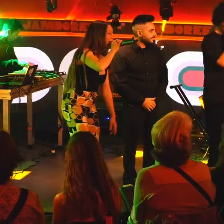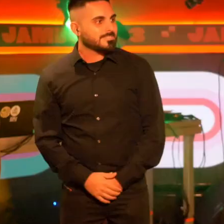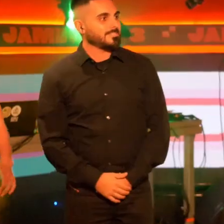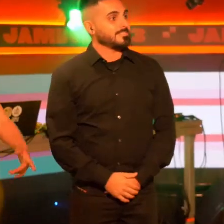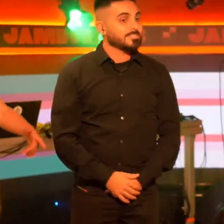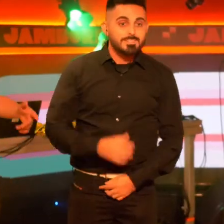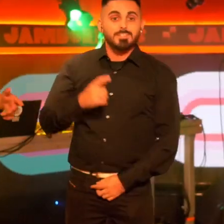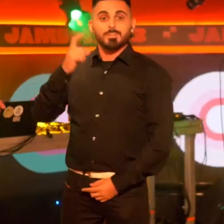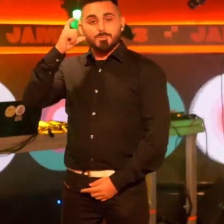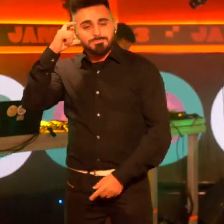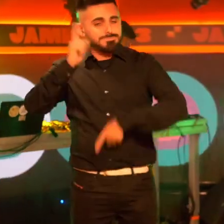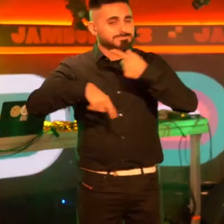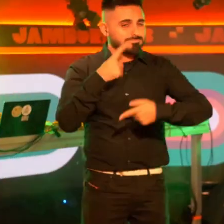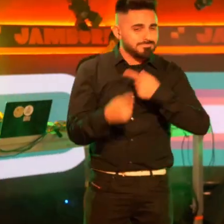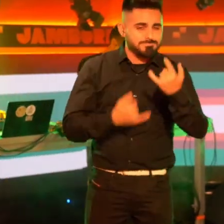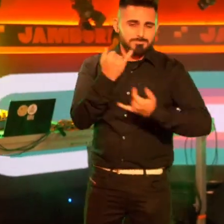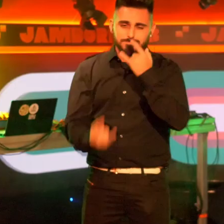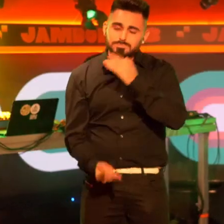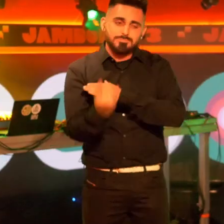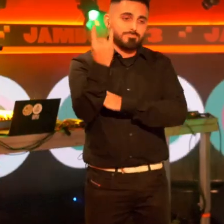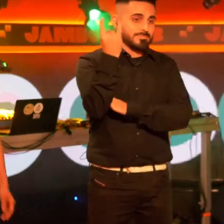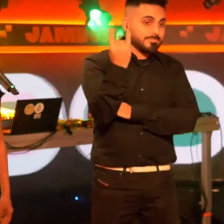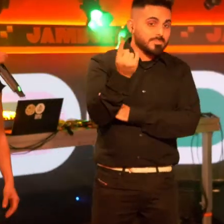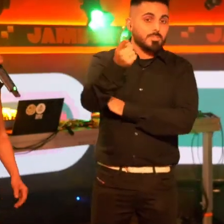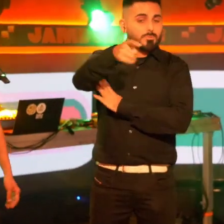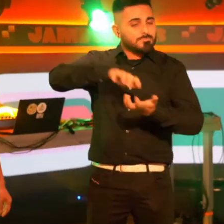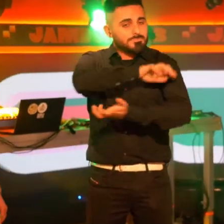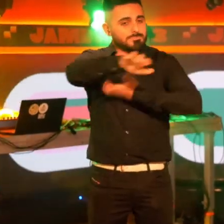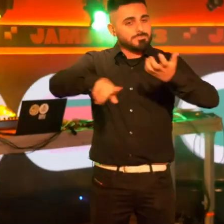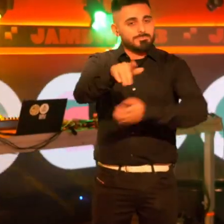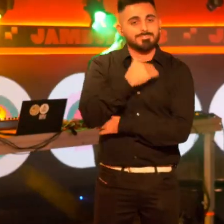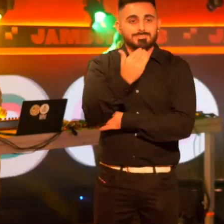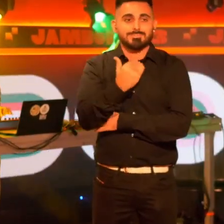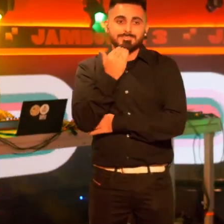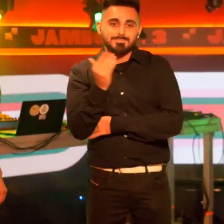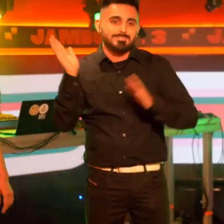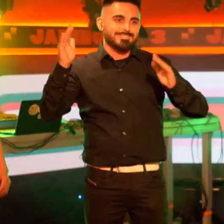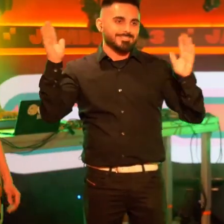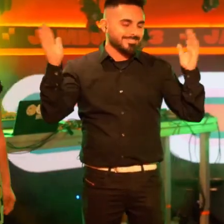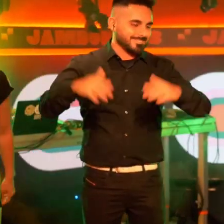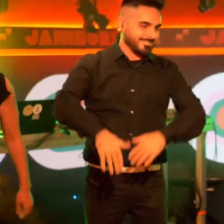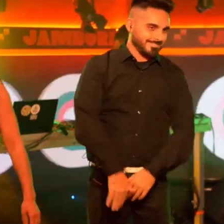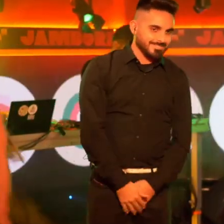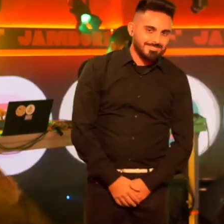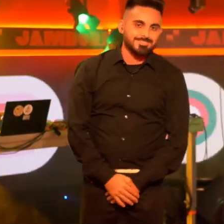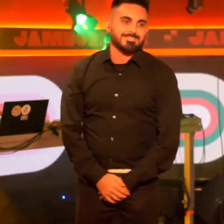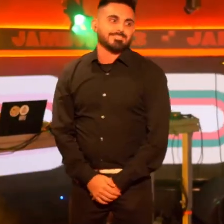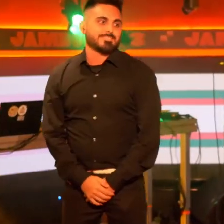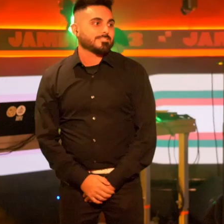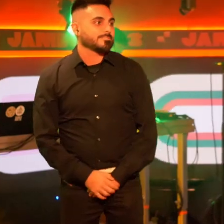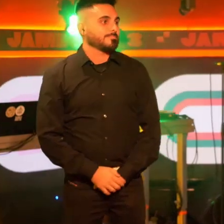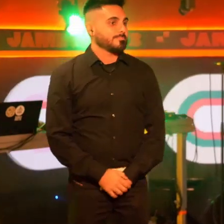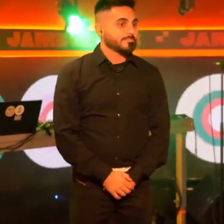Come on. It's an everyday struggle, yeah. You know you gotta hustle, yeah, yeah,